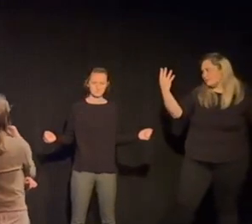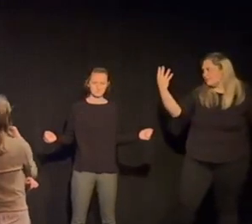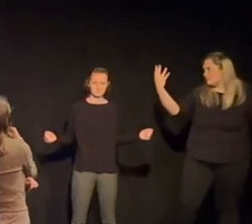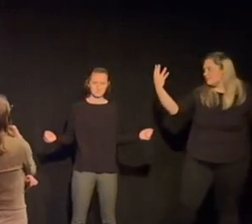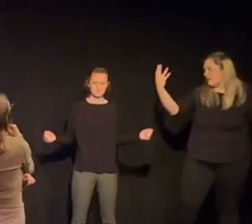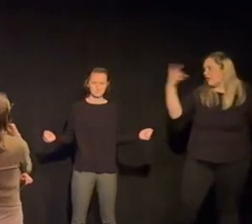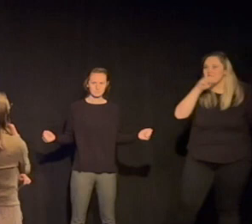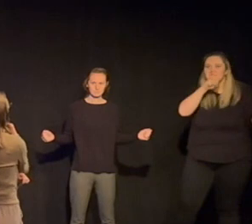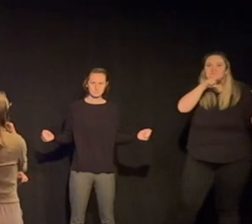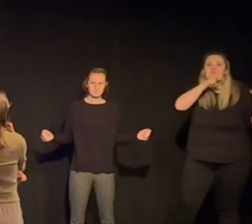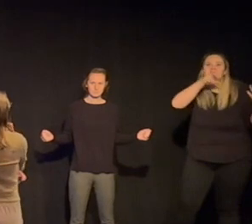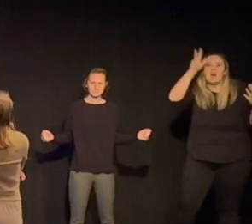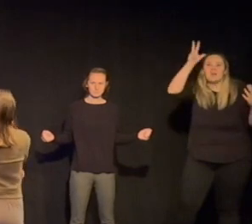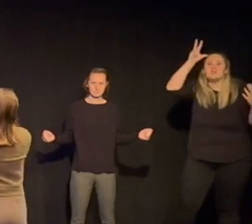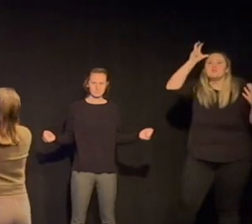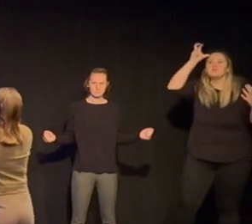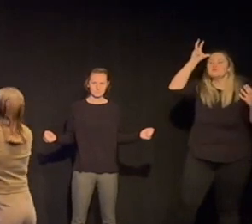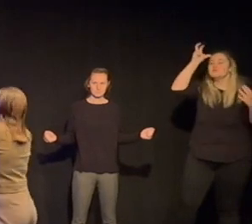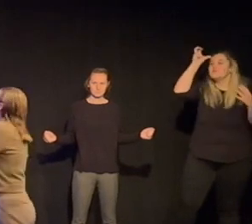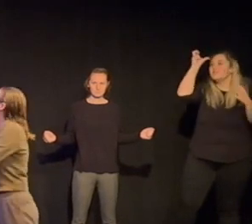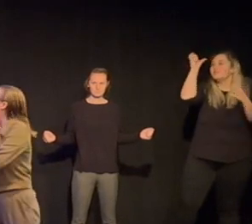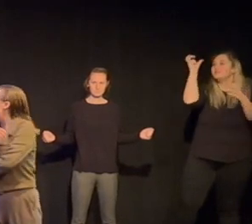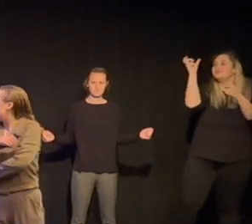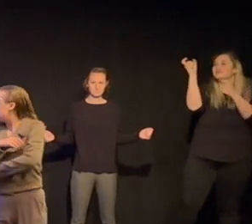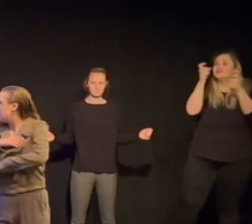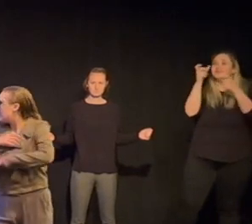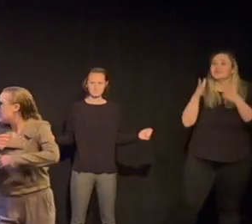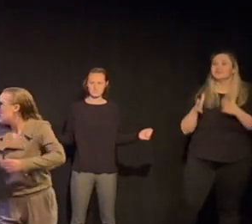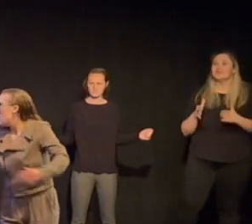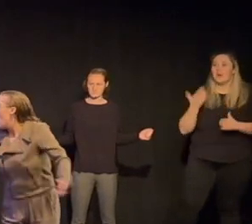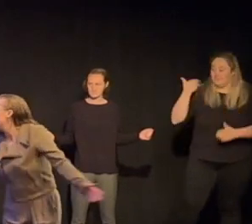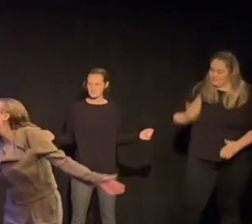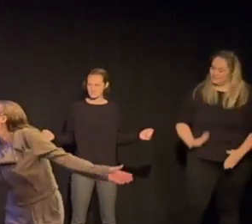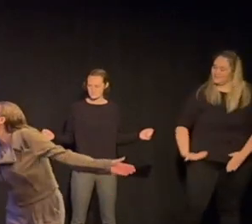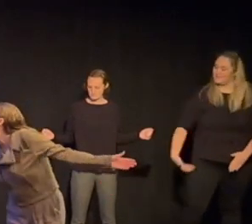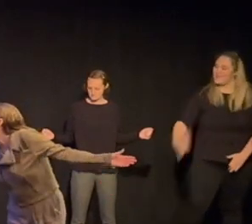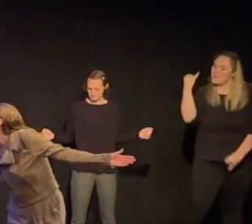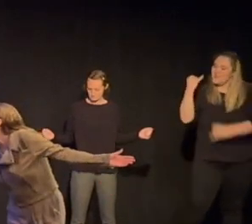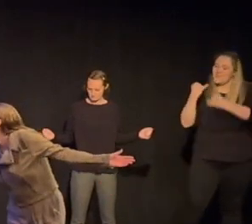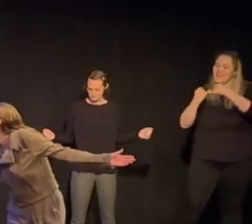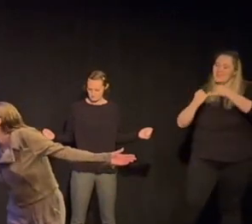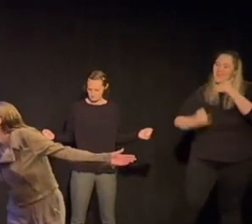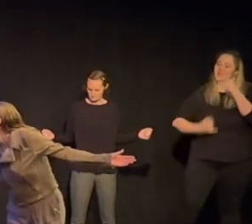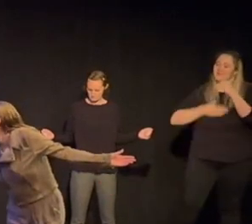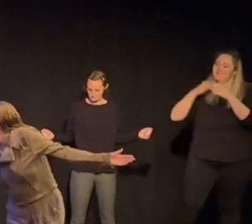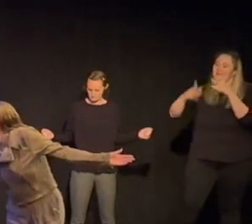criminal masterminds. The last of my kind.